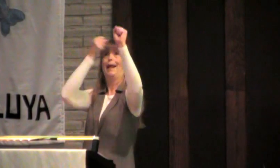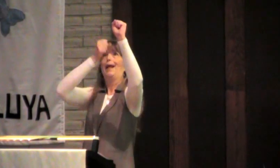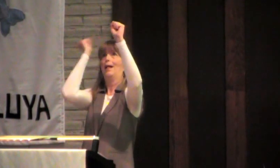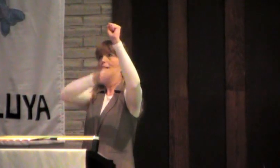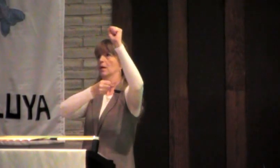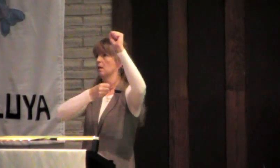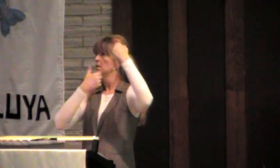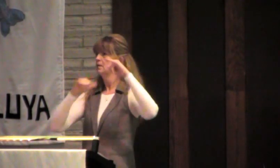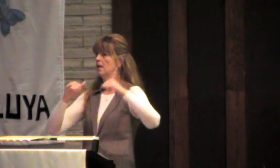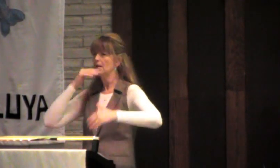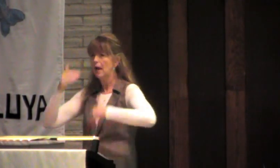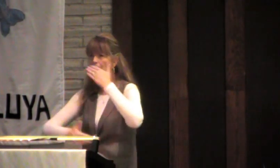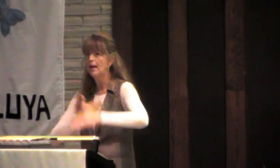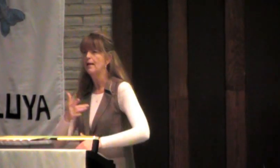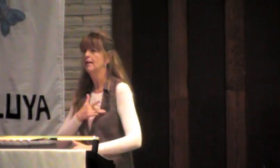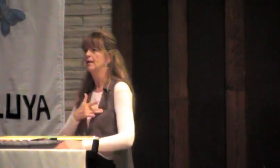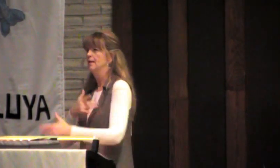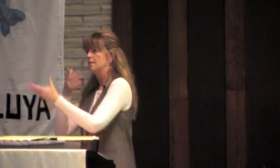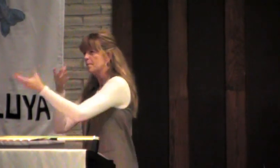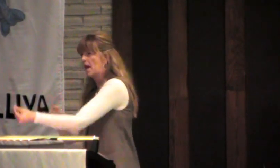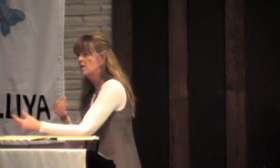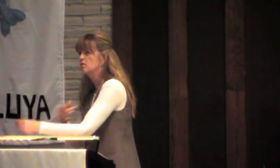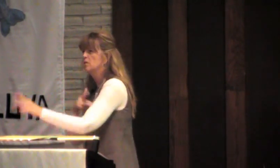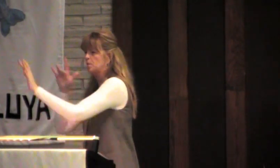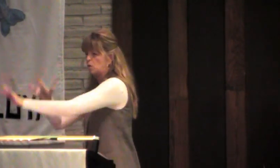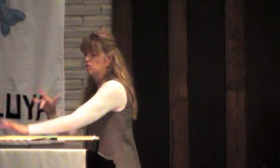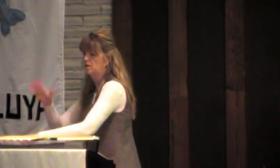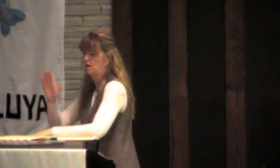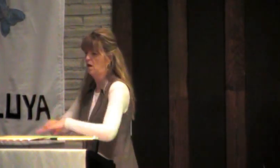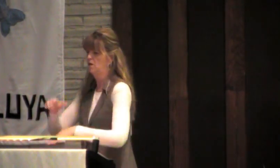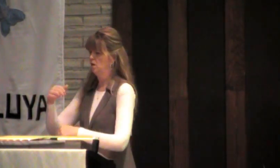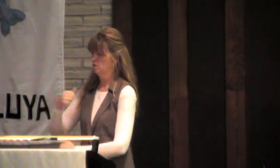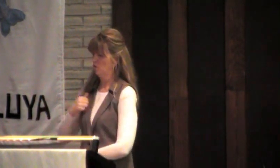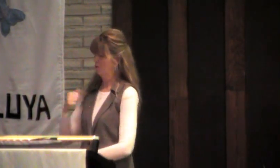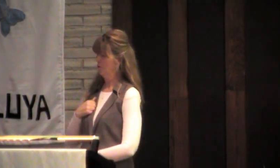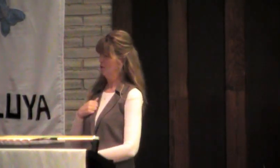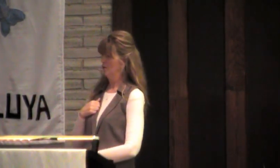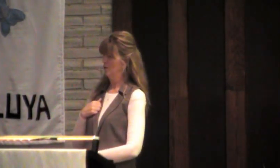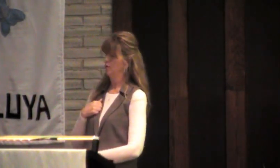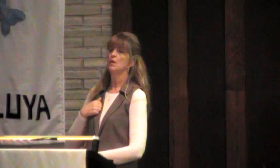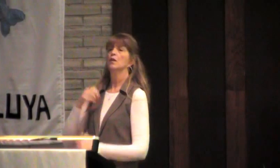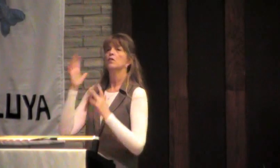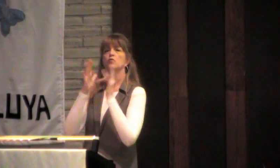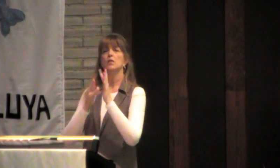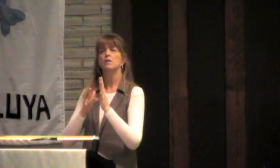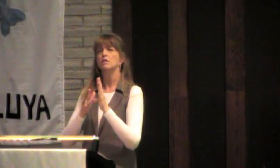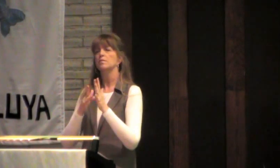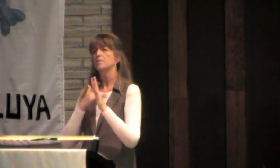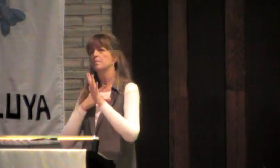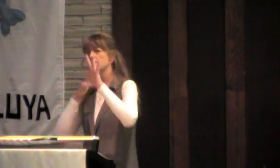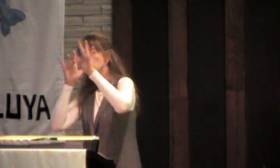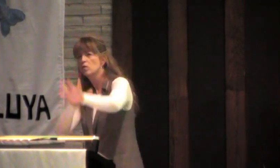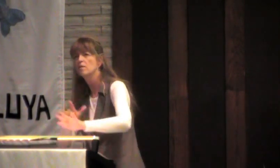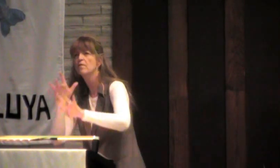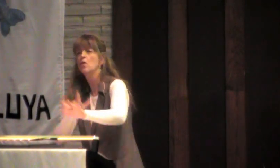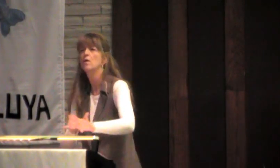The soldier who was nailing him to the cross, Jesus was still kind and compassionate and merciful to the soldier. Jesus